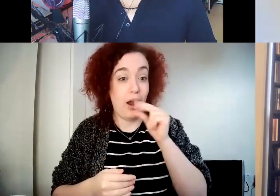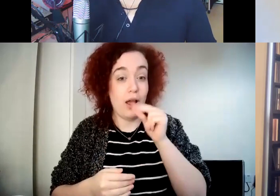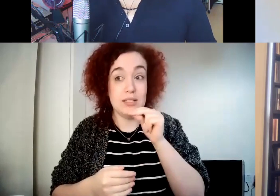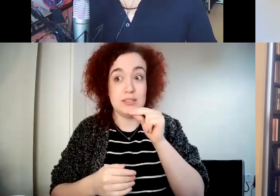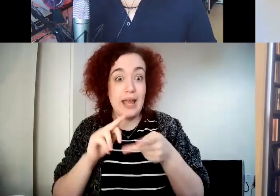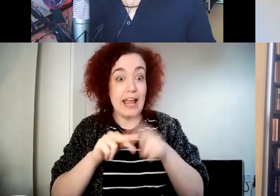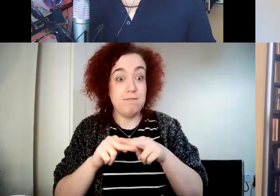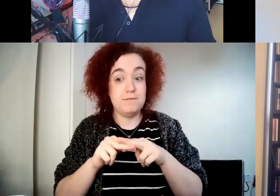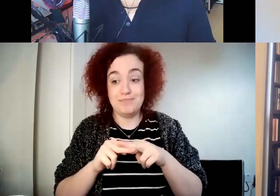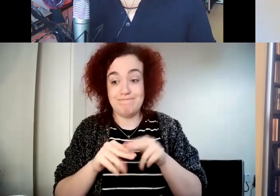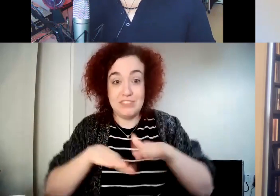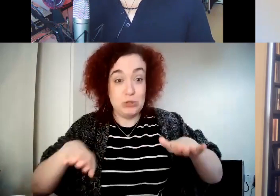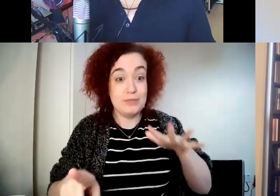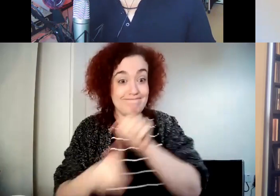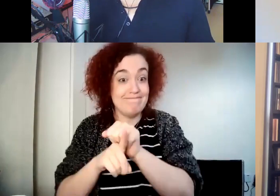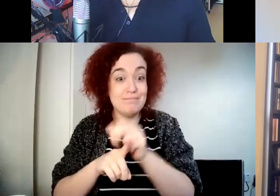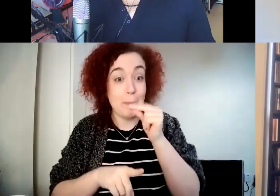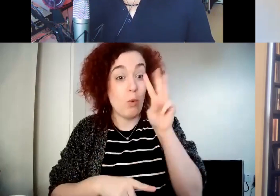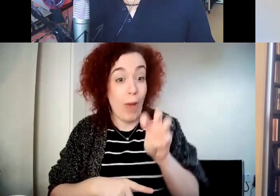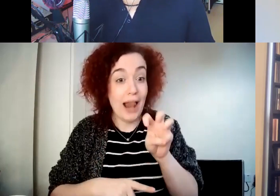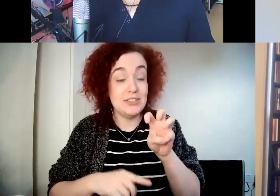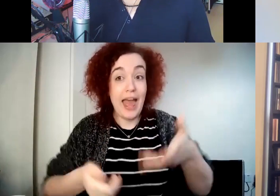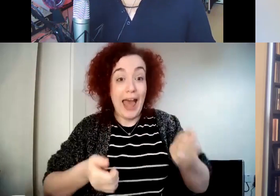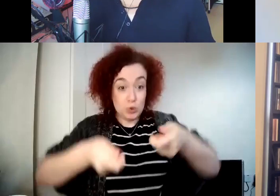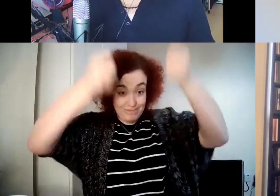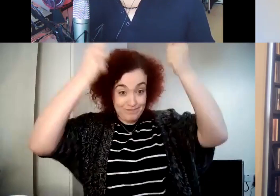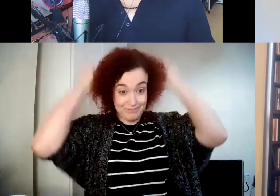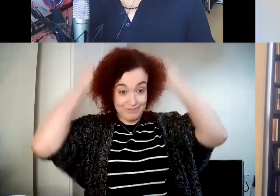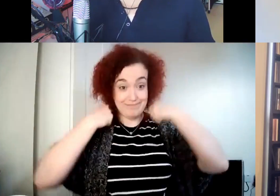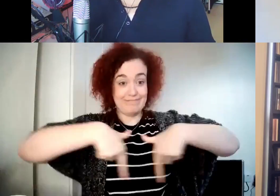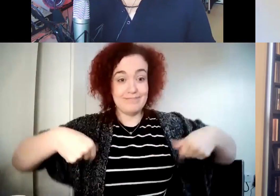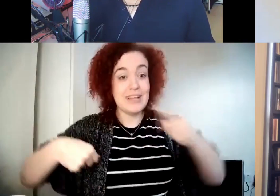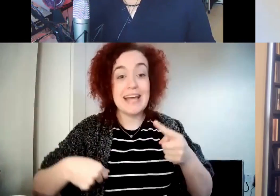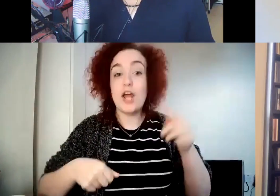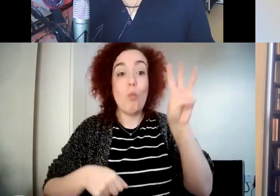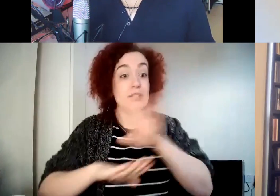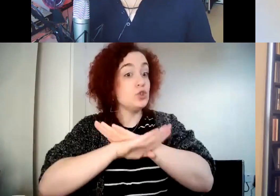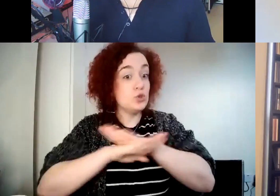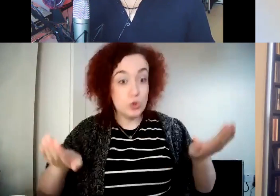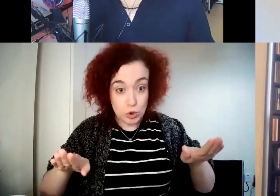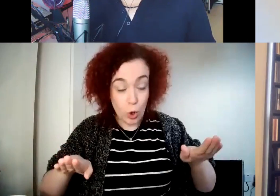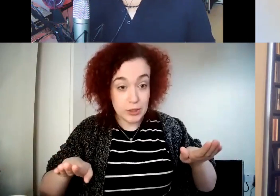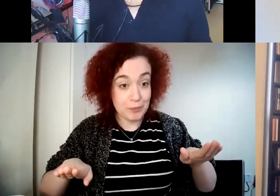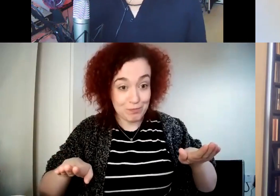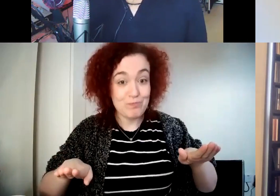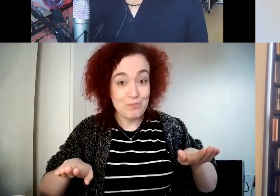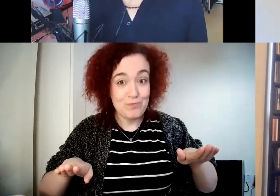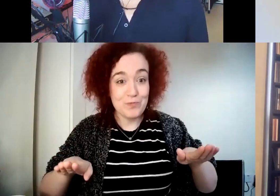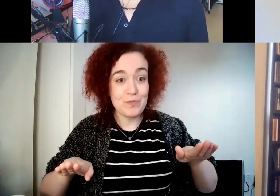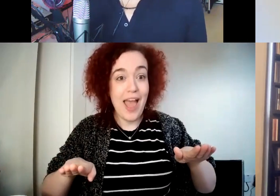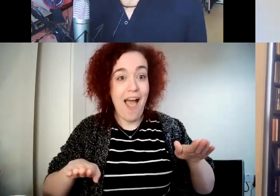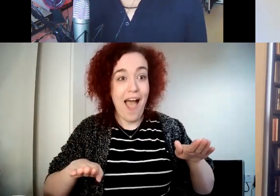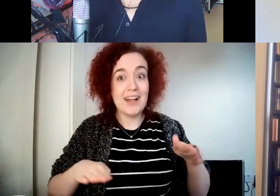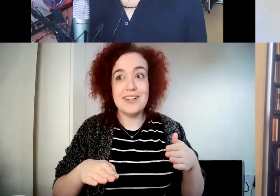denied through school. So speaking Welsh, if children were caught speaking Welsh in school, they had to wear a hat and a sign saying we do not